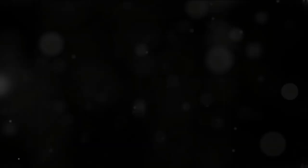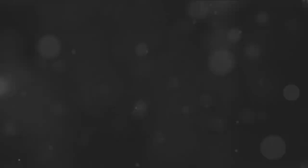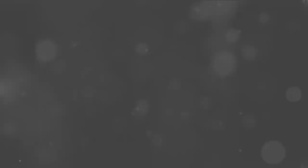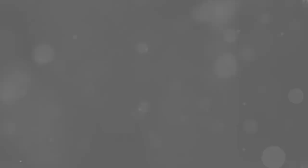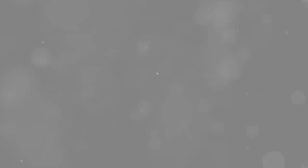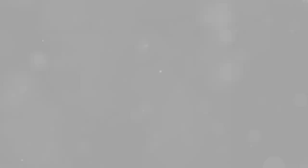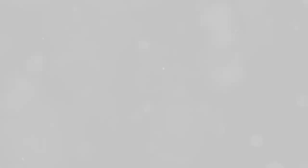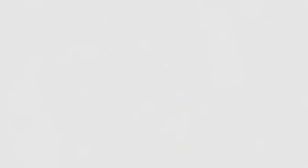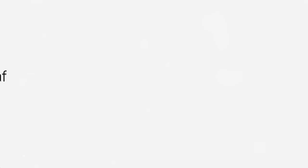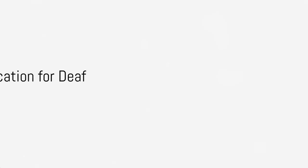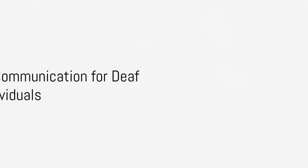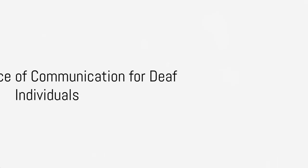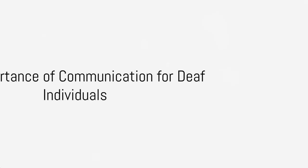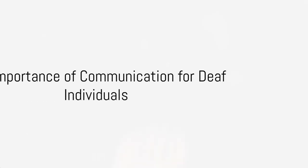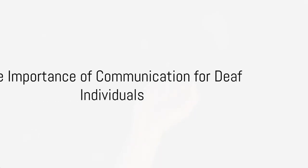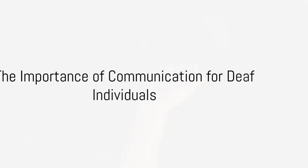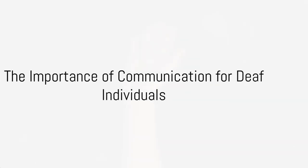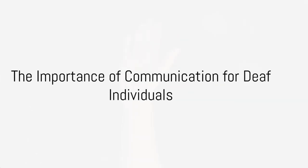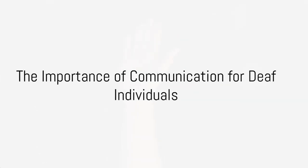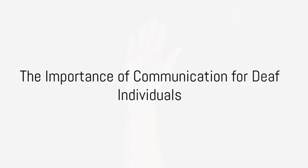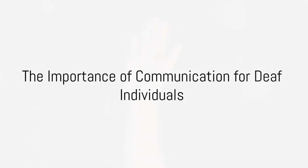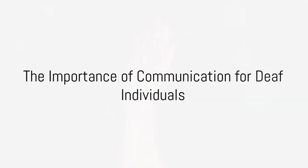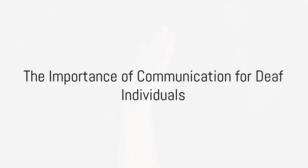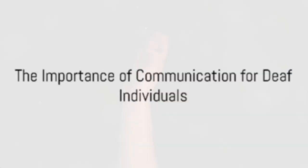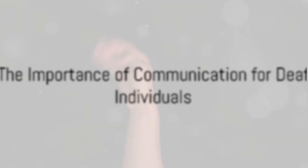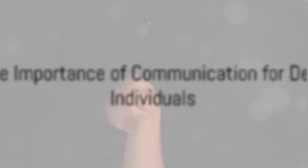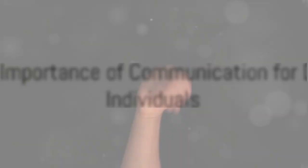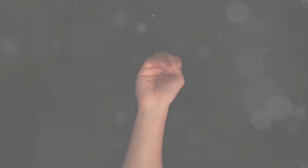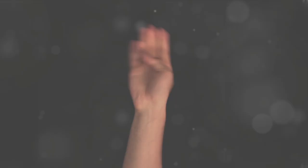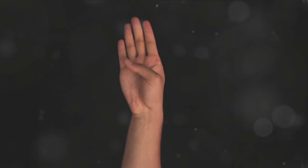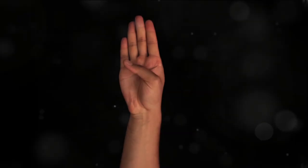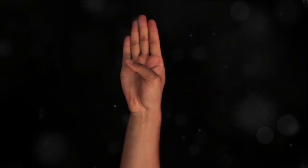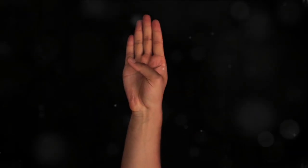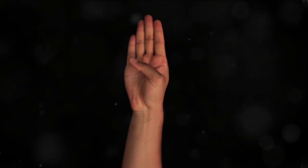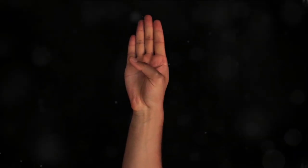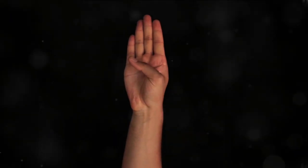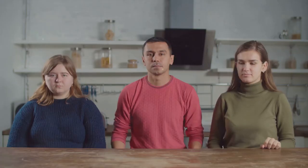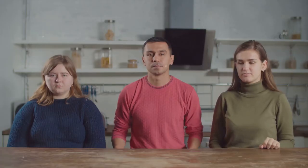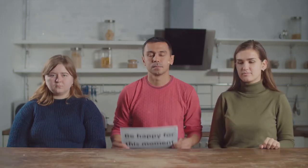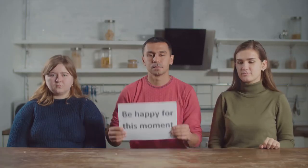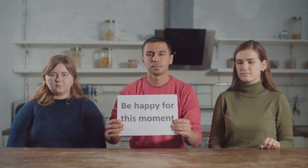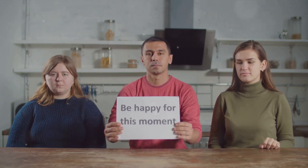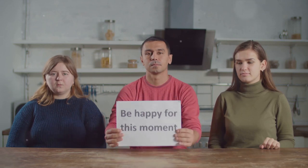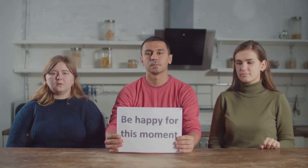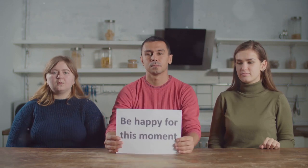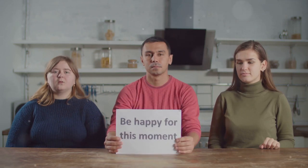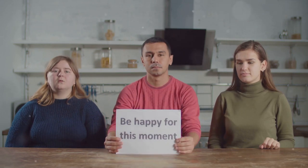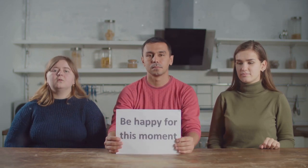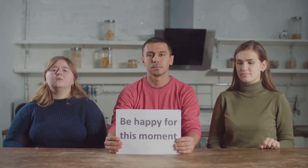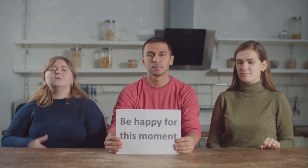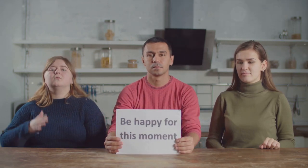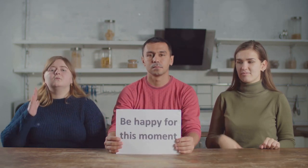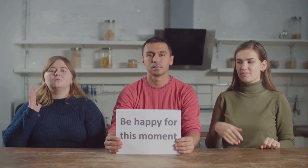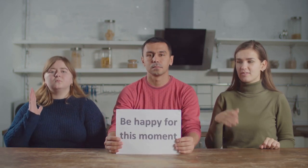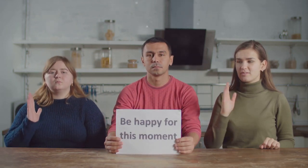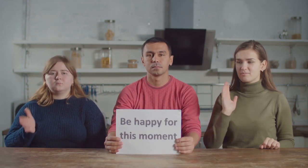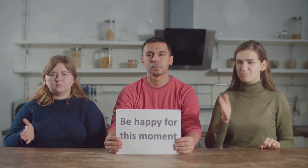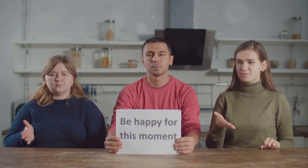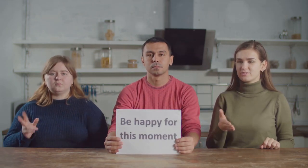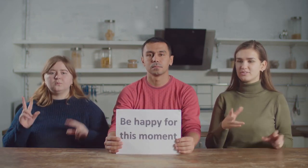Have you ever thought about how vital communication is for Deaf individuals? It's a fundamental human need, and for the Deaf community, it's a